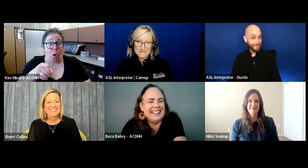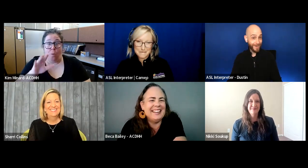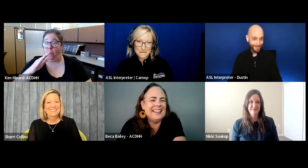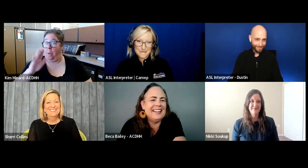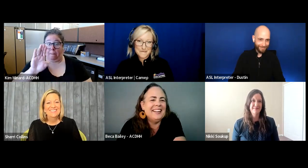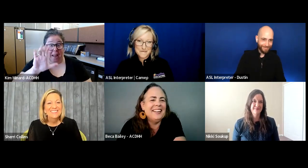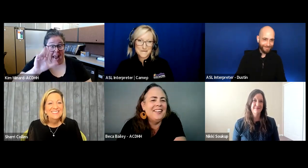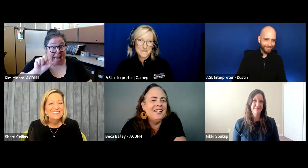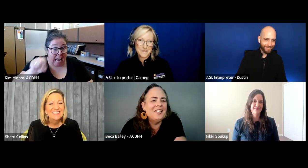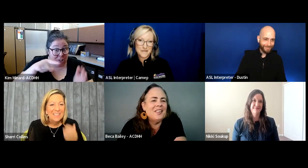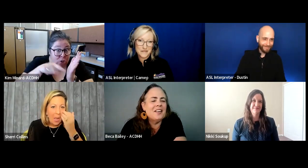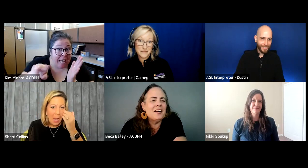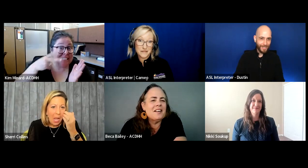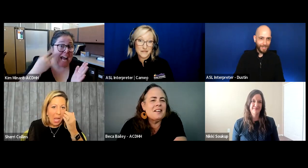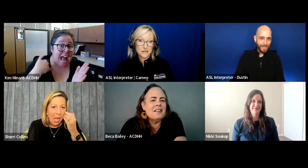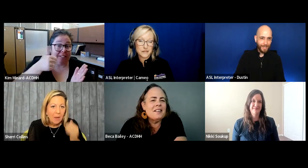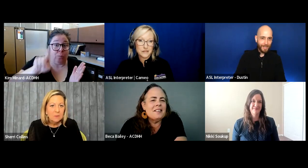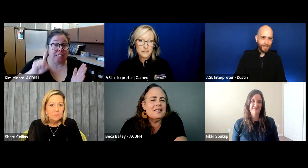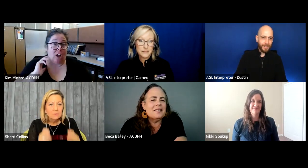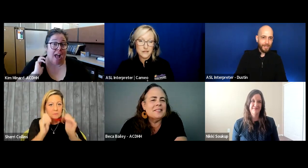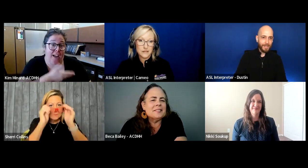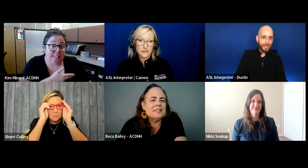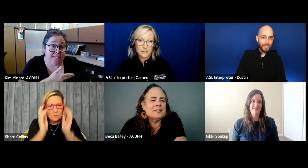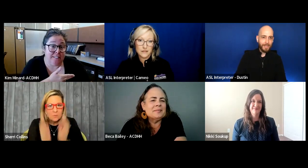is Becca. Same here.